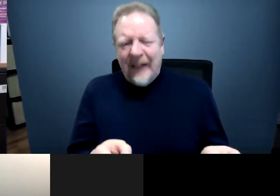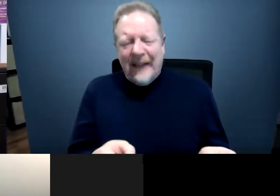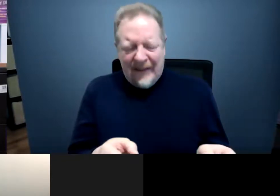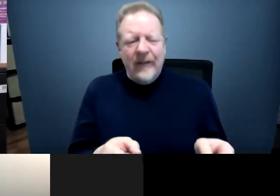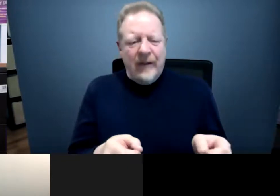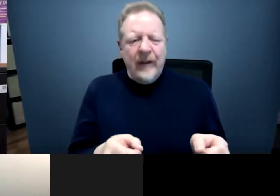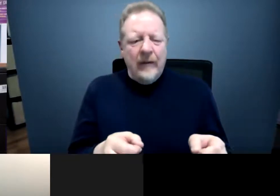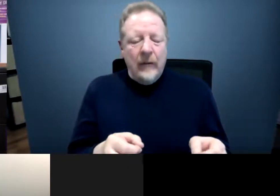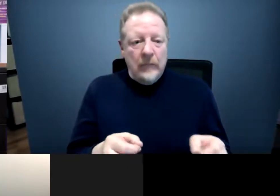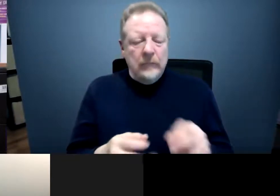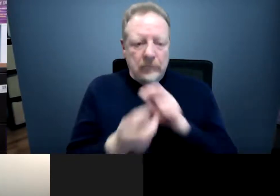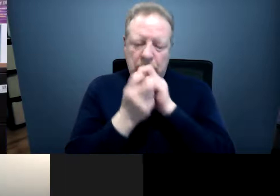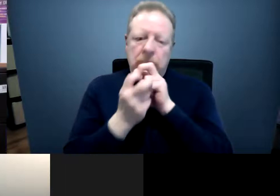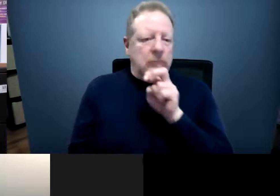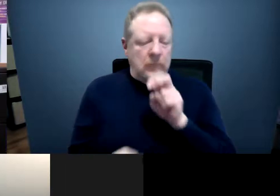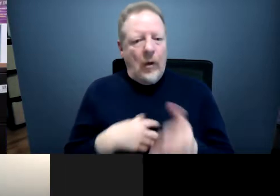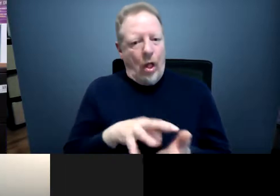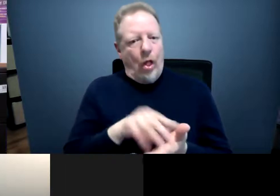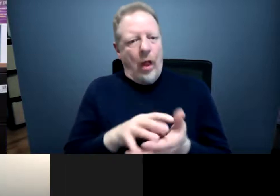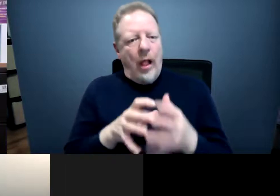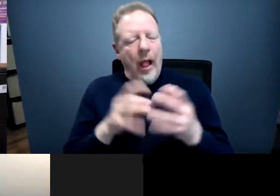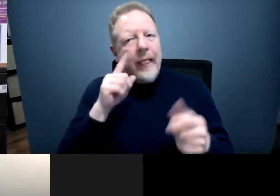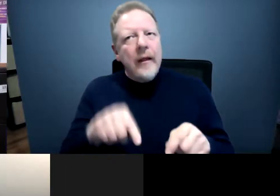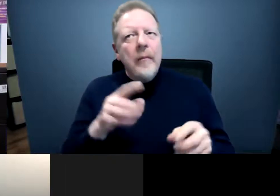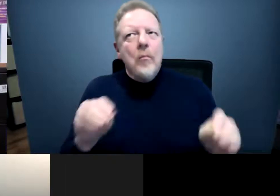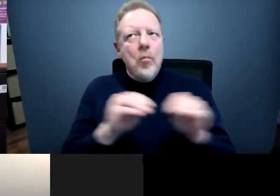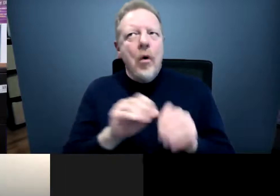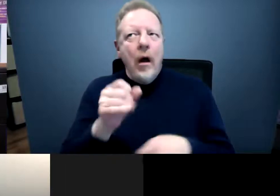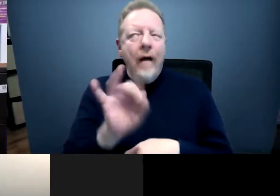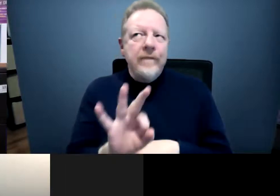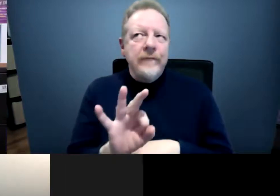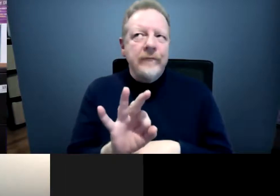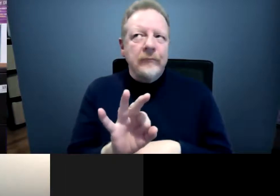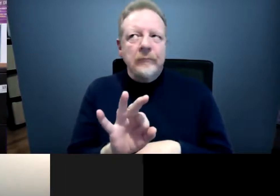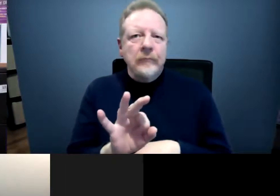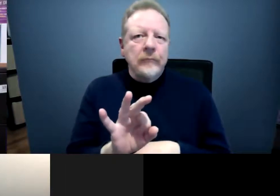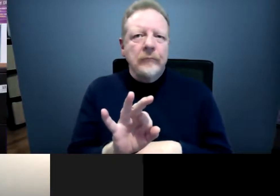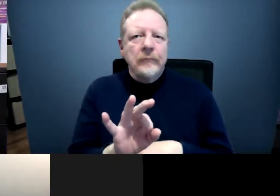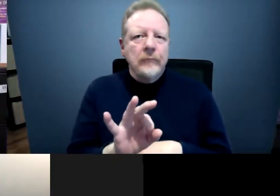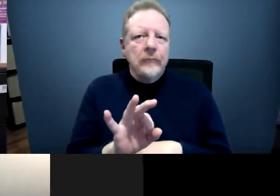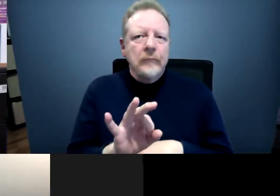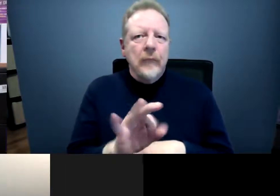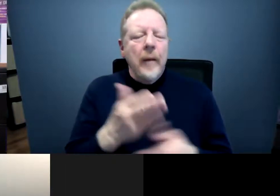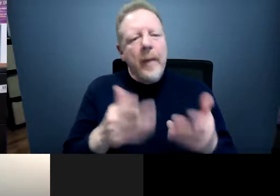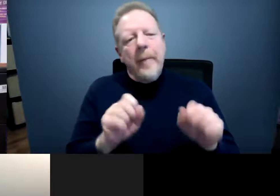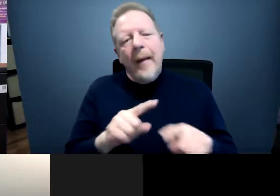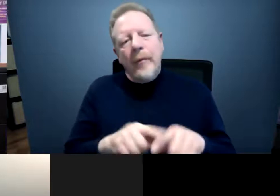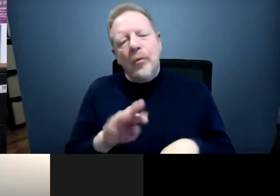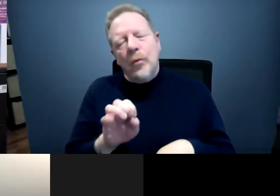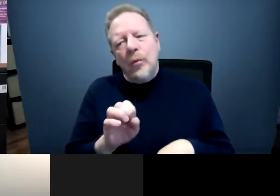eye-opening, and I think it might be more of we might be able to convince